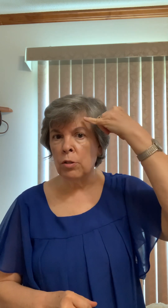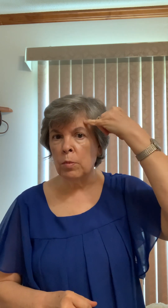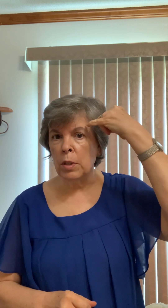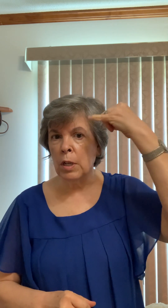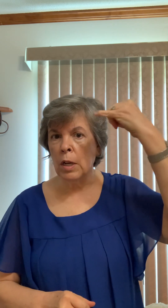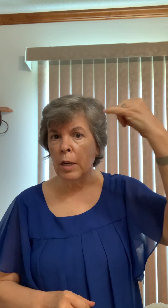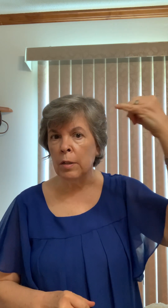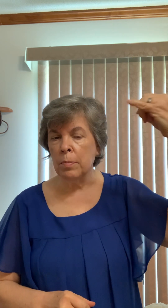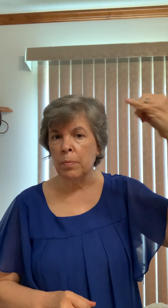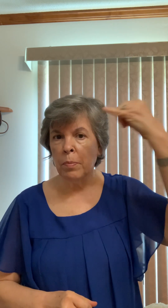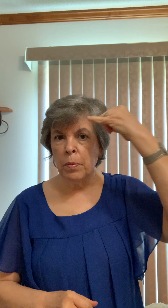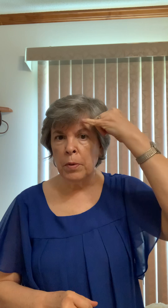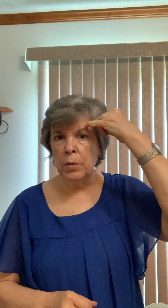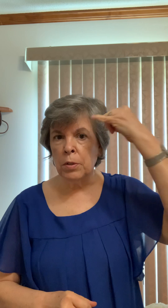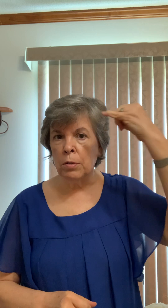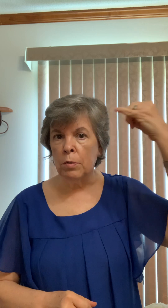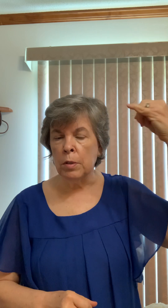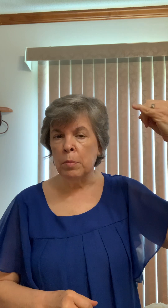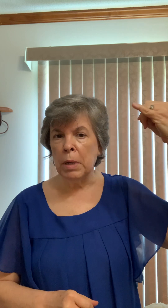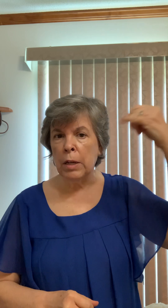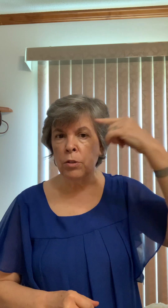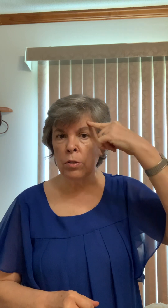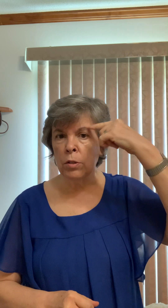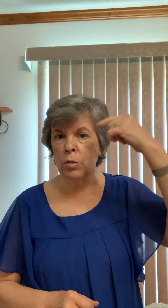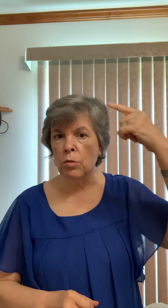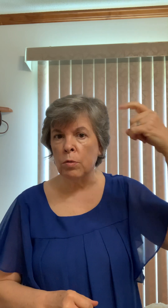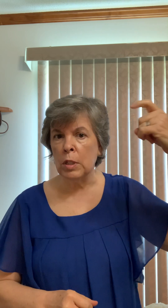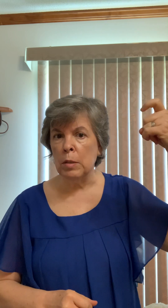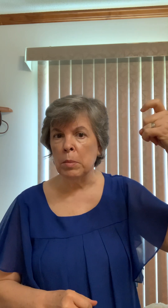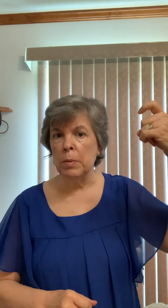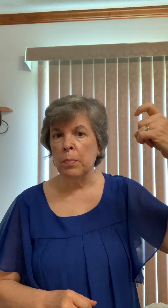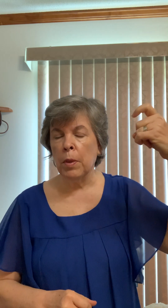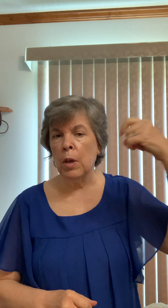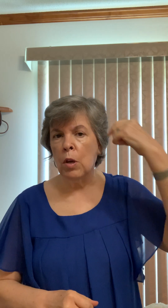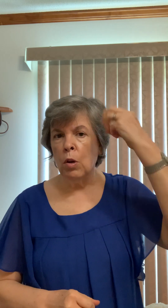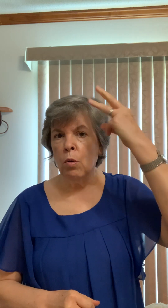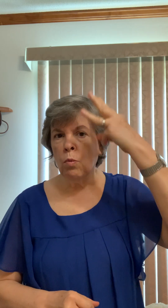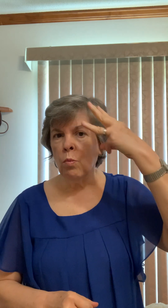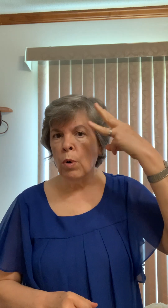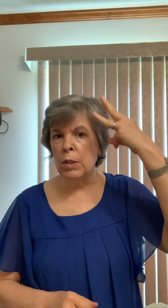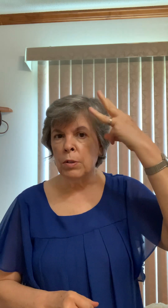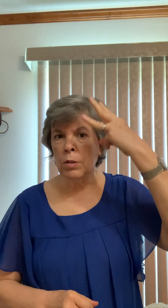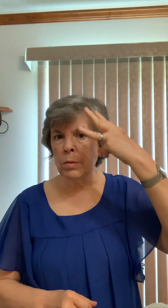with an I. So imagine, dream, wonder.